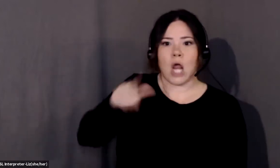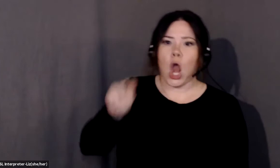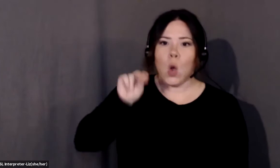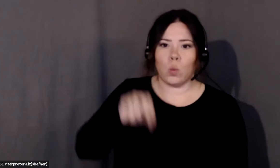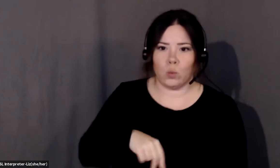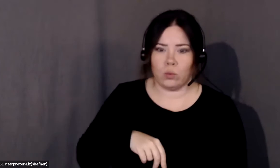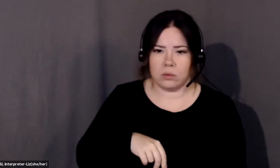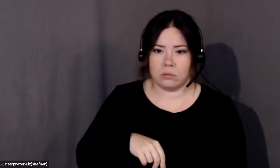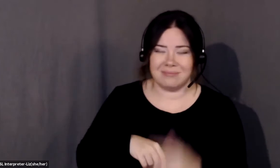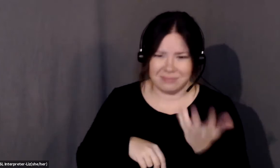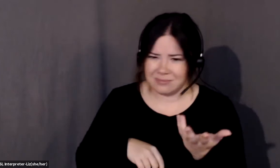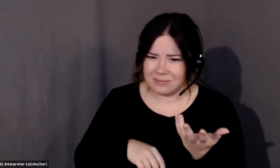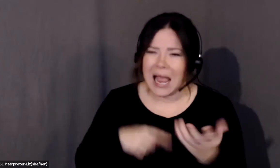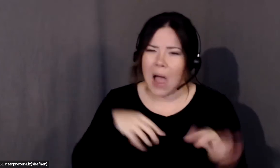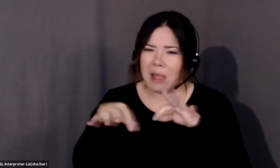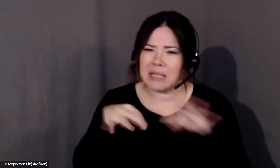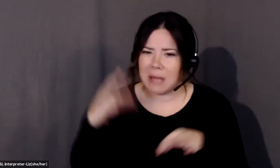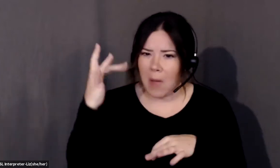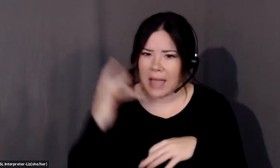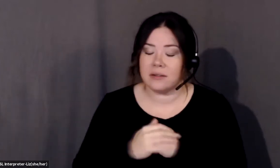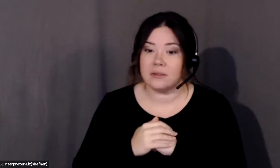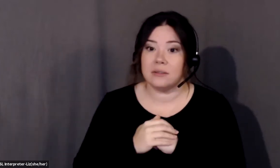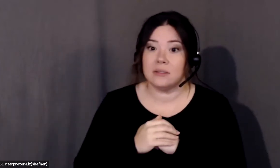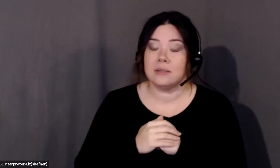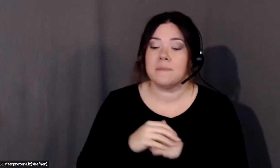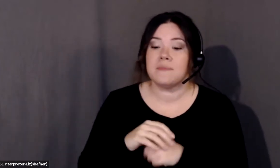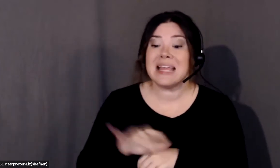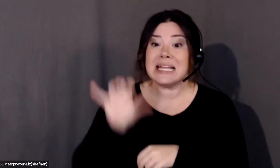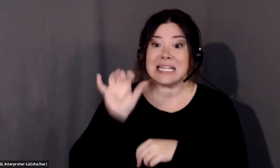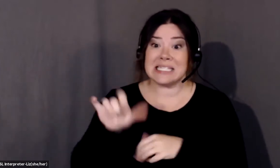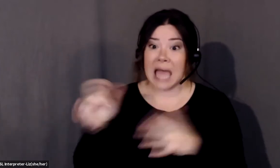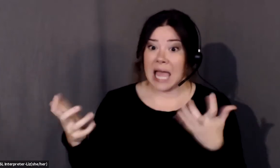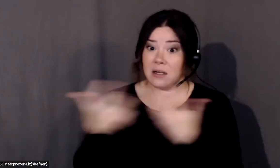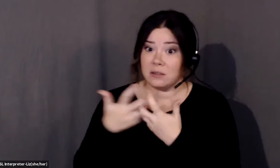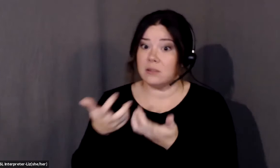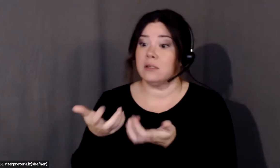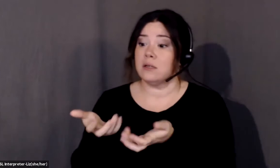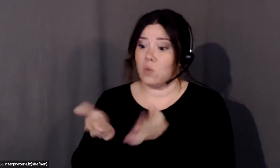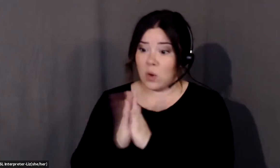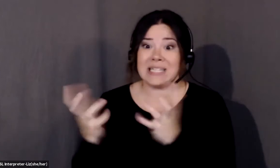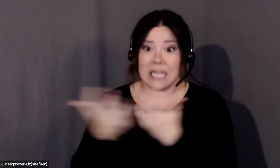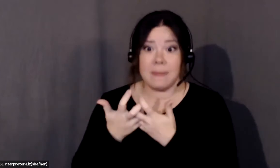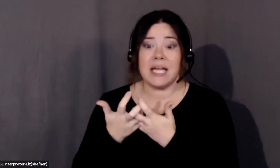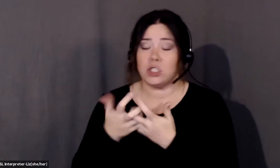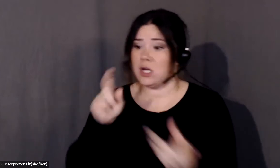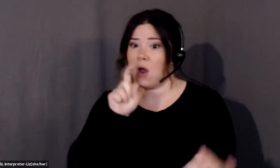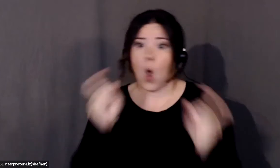that. Does the requested accommodation fundamentally alter the class